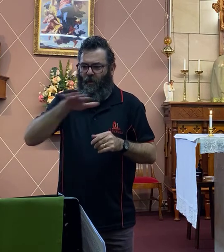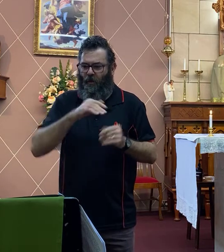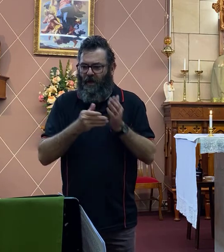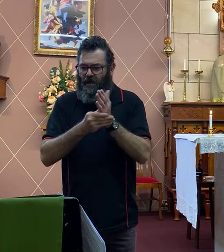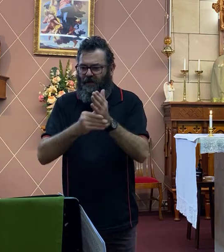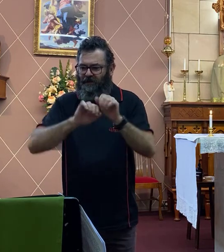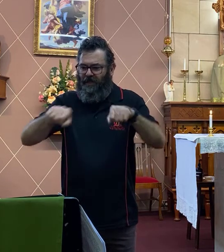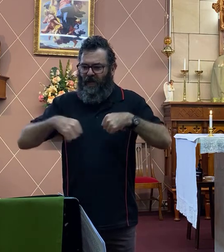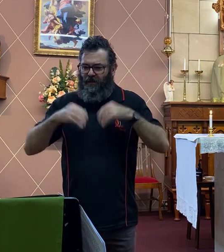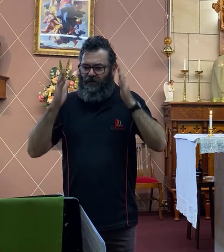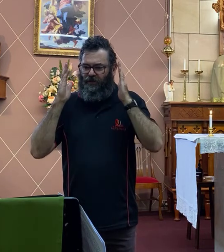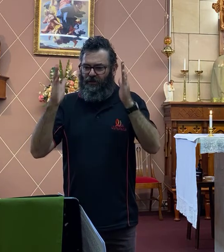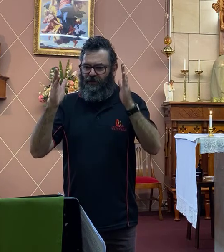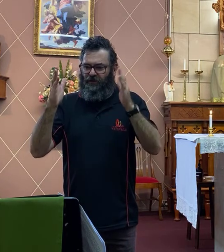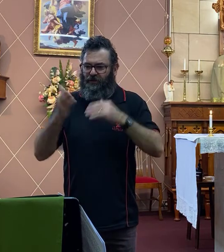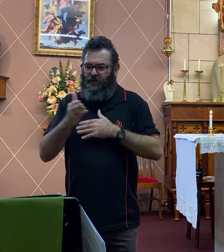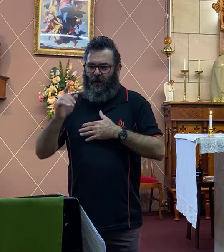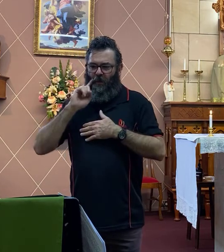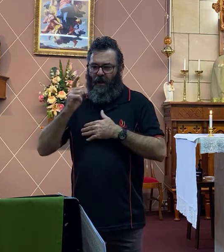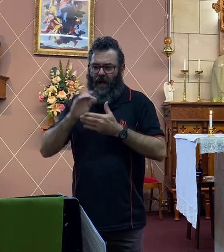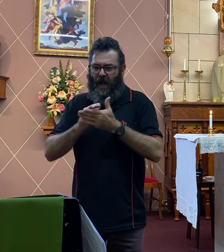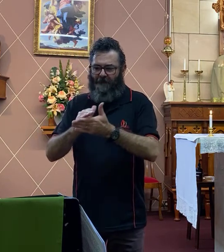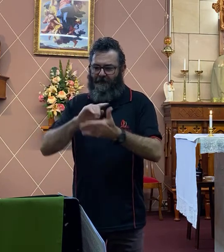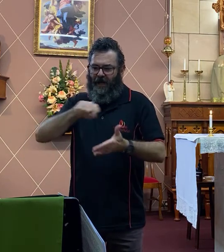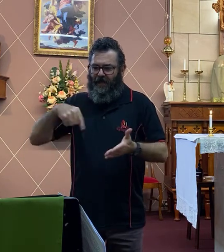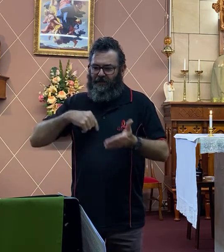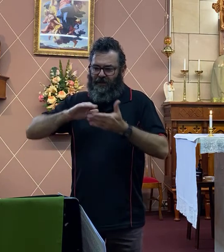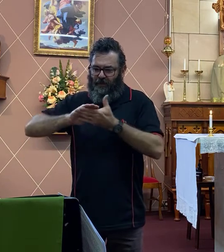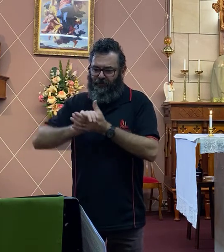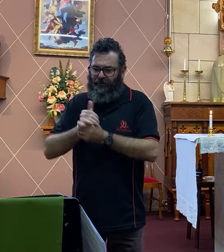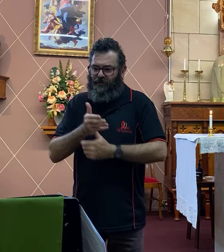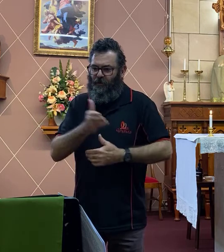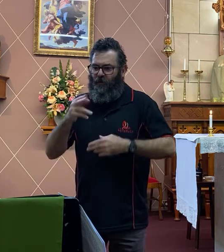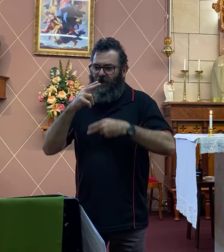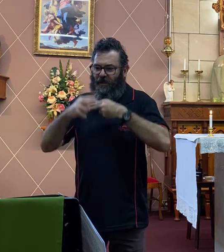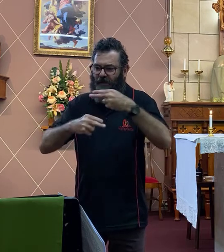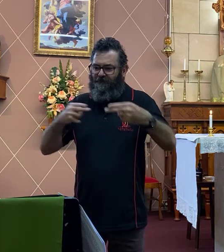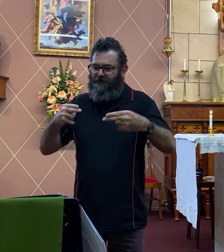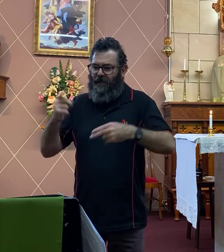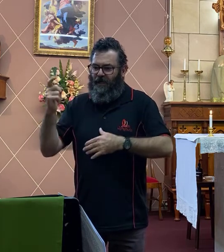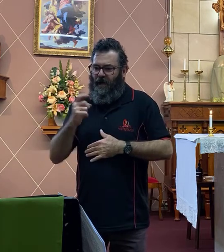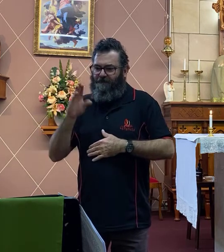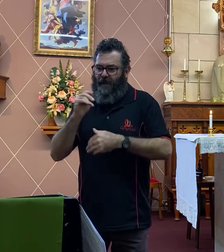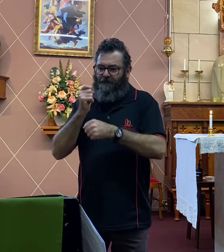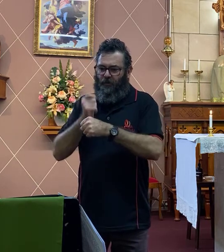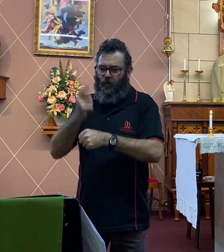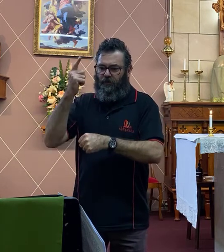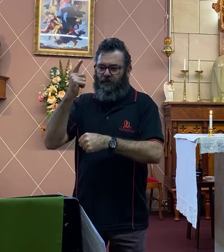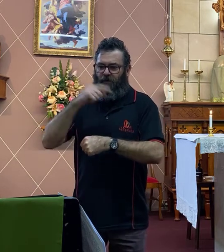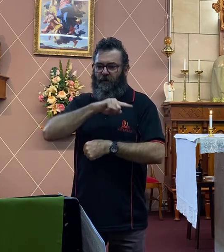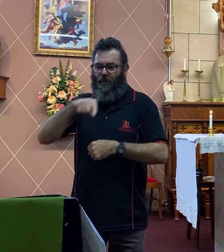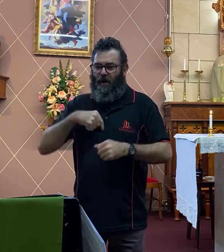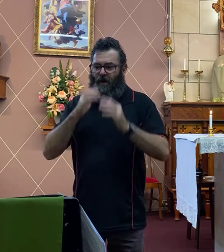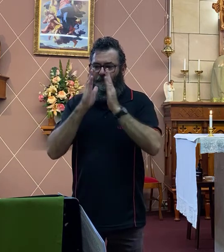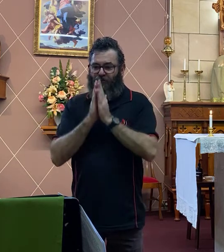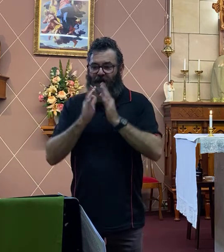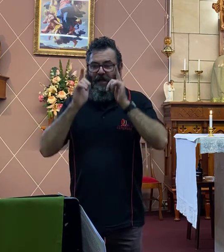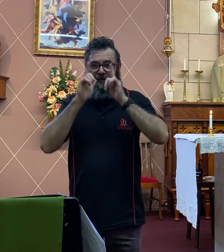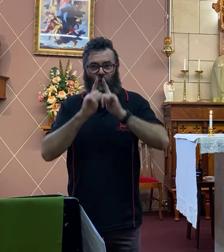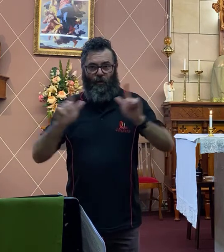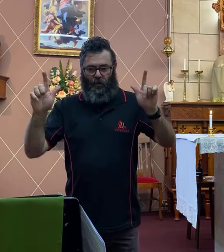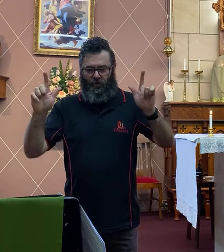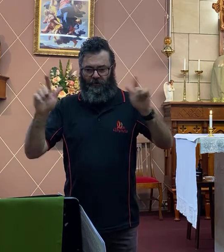for Pope Francis and all the leaders in our church, that they will help us to appreciate all the gifts which come from